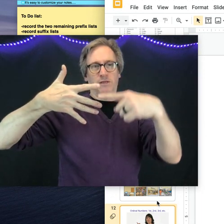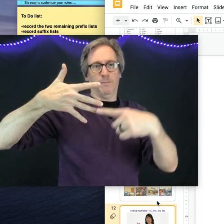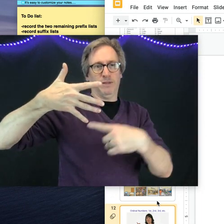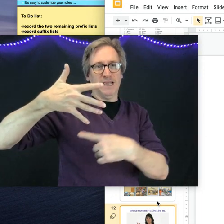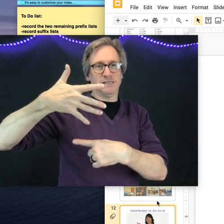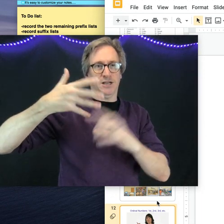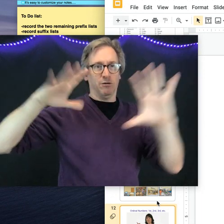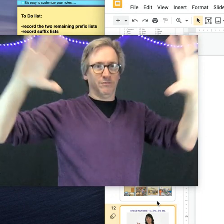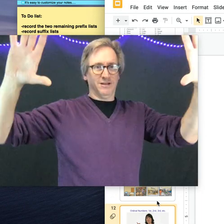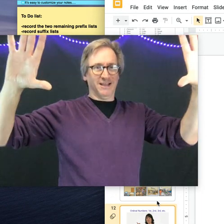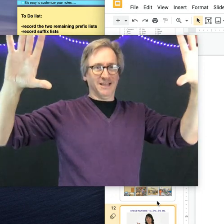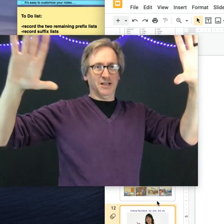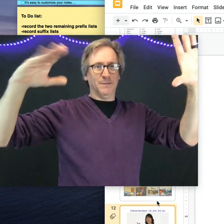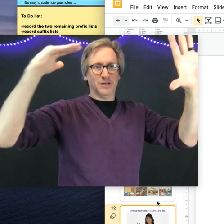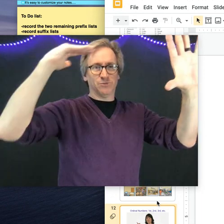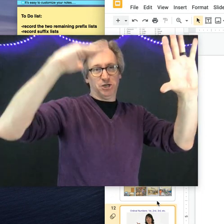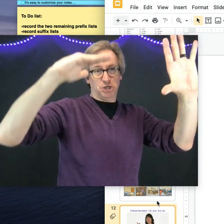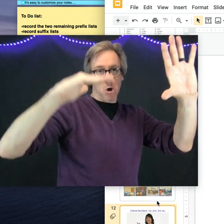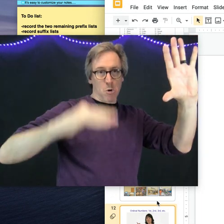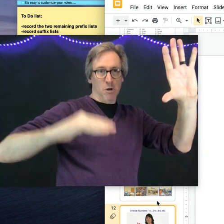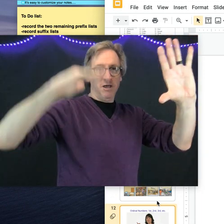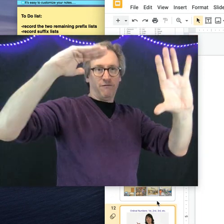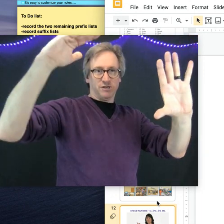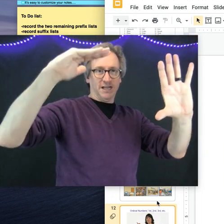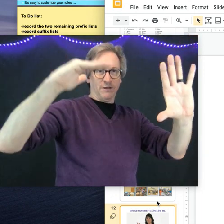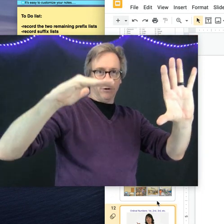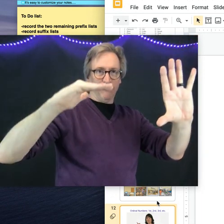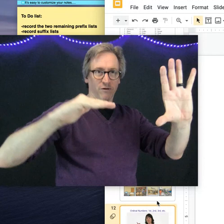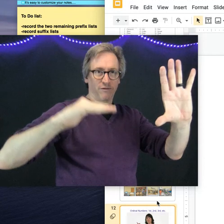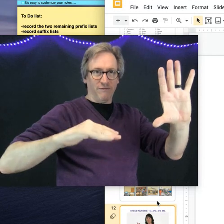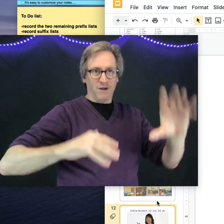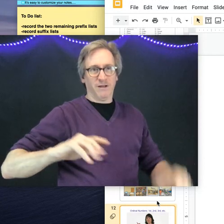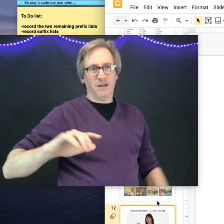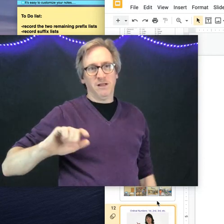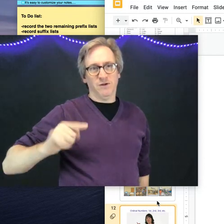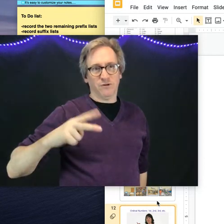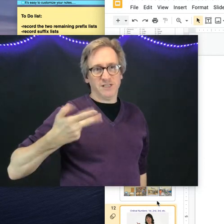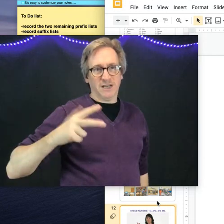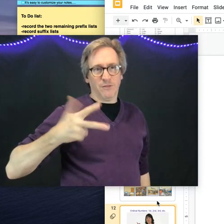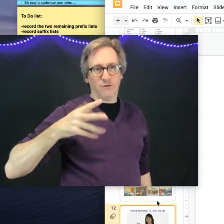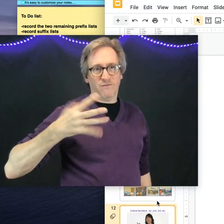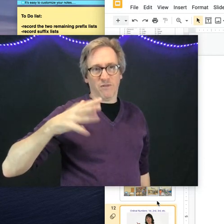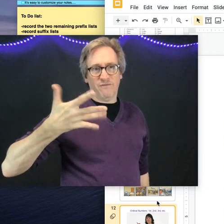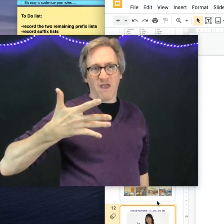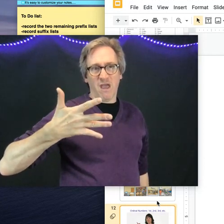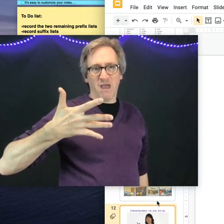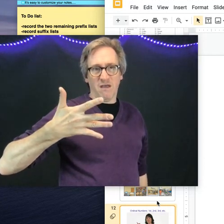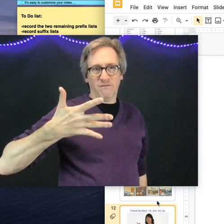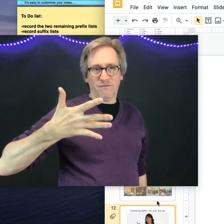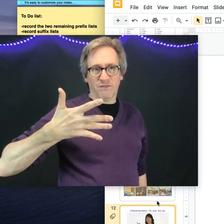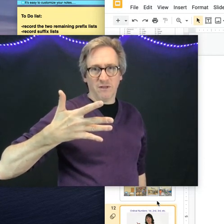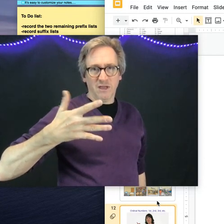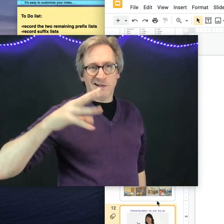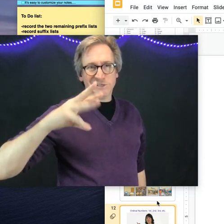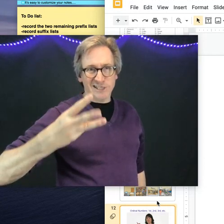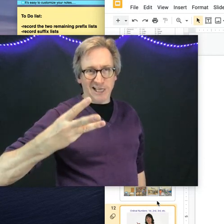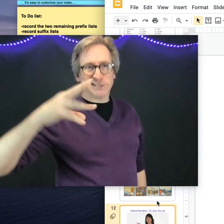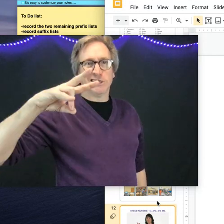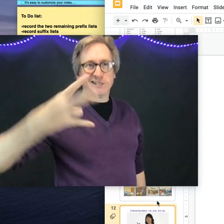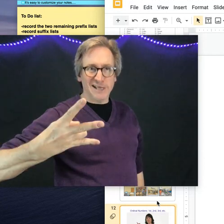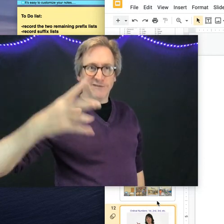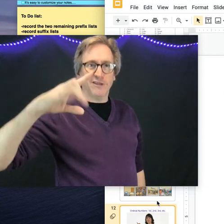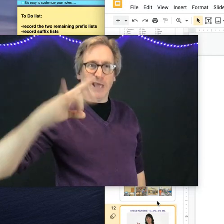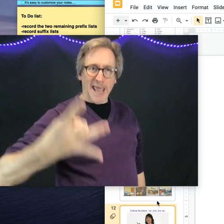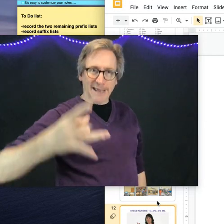at the place, like at the Olympics where they show first, second, third, fourth, fifth, right? So first, second, third, fourth, fifth,